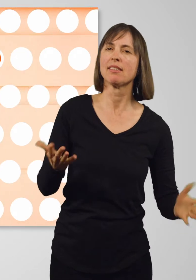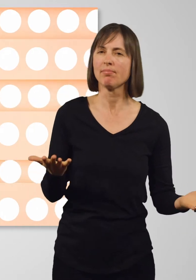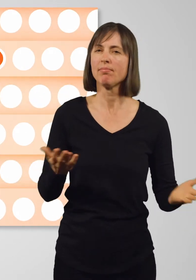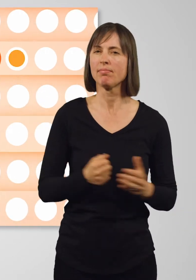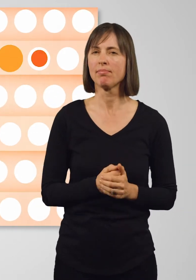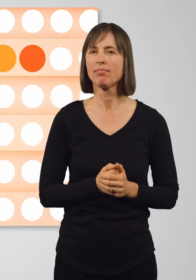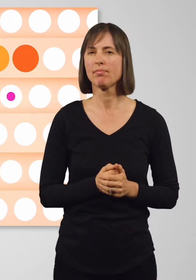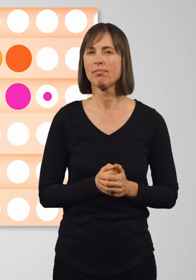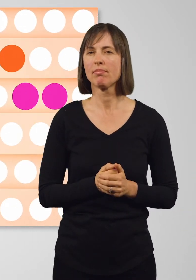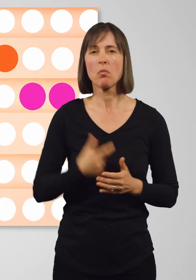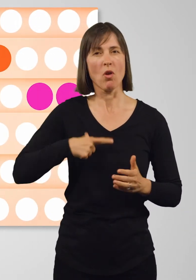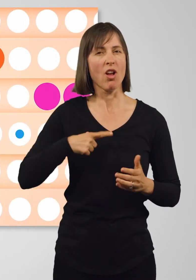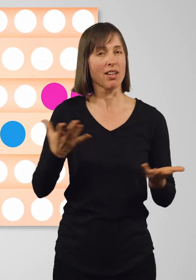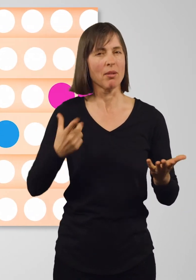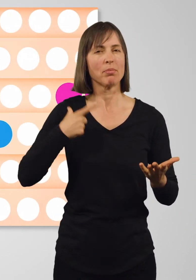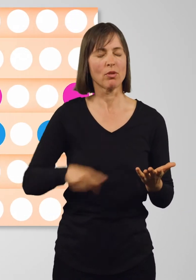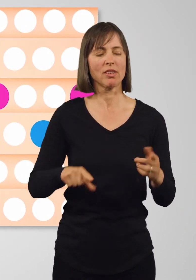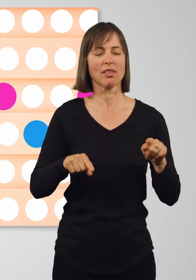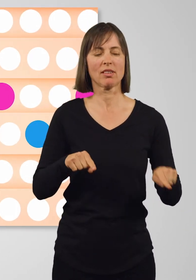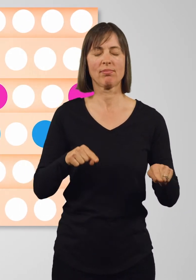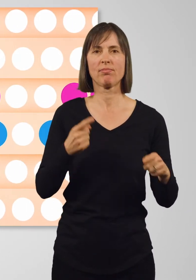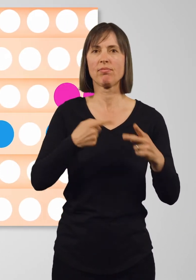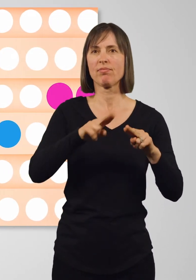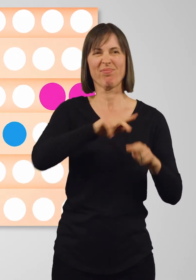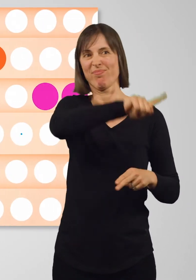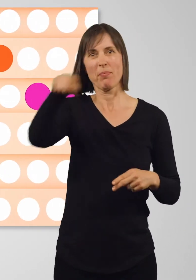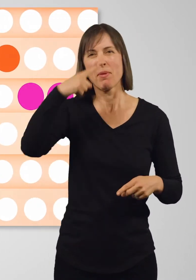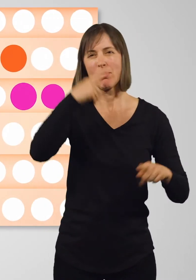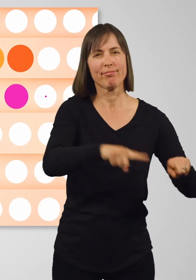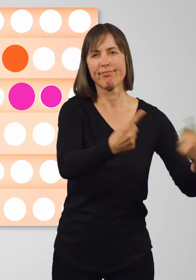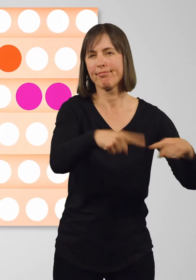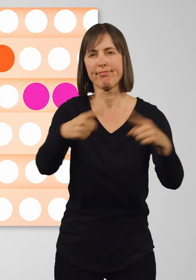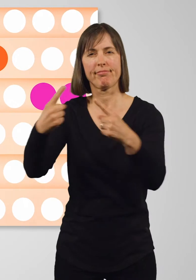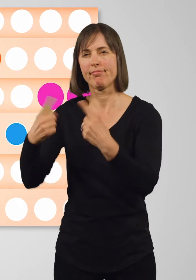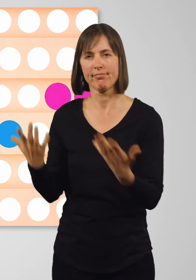It's difficult to get it right because everyone is different.